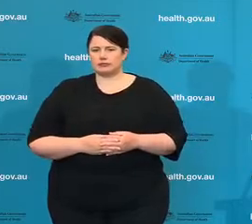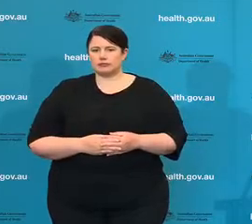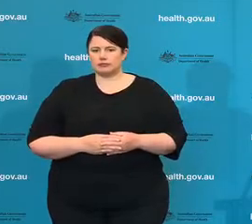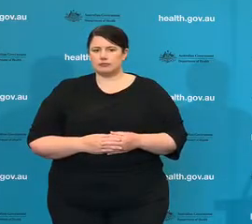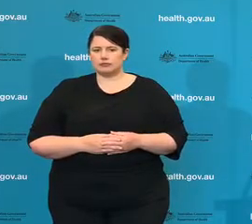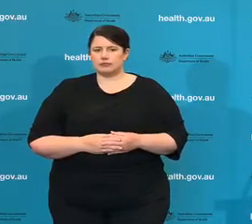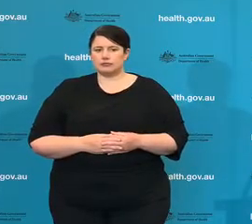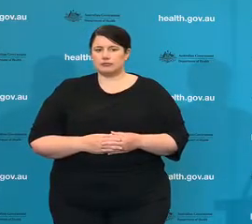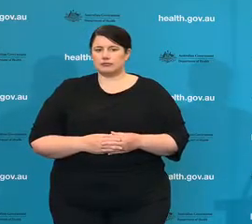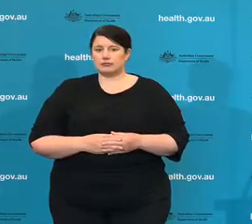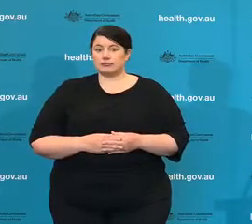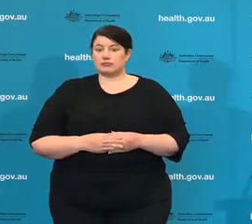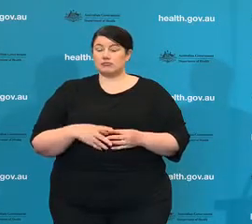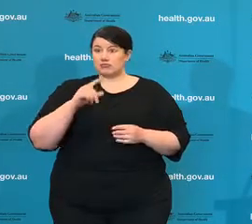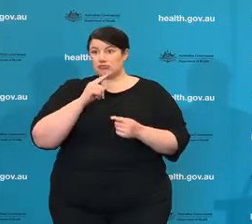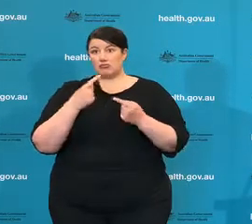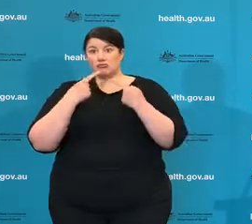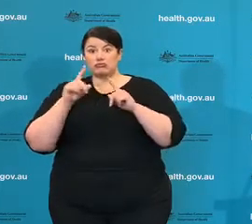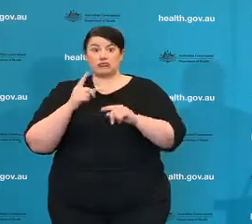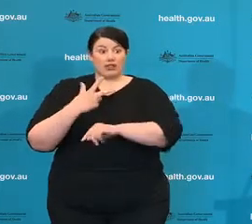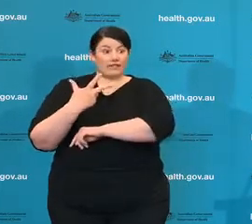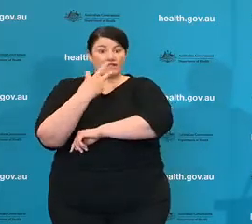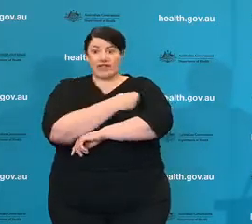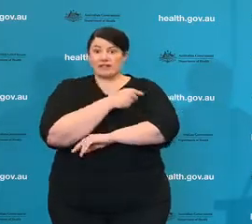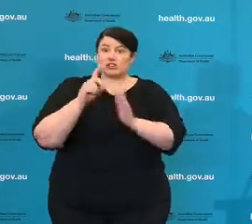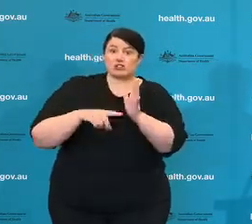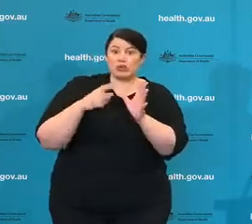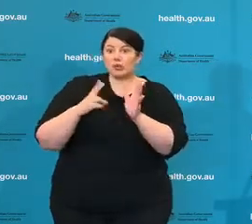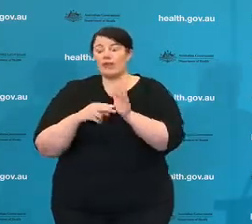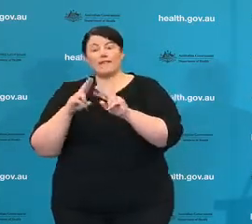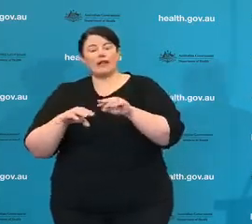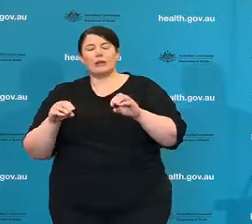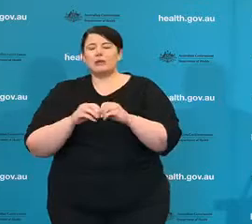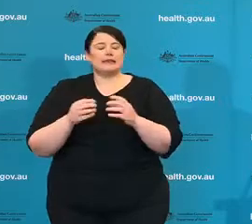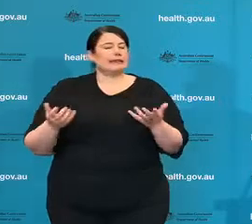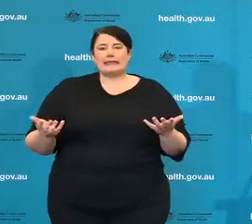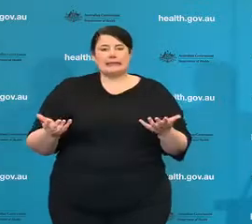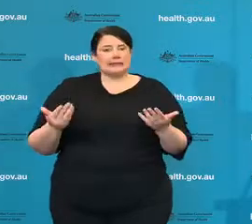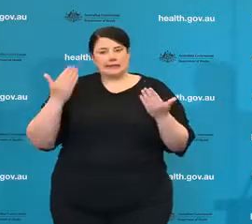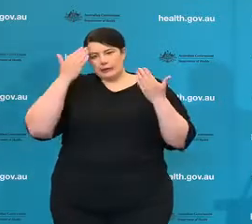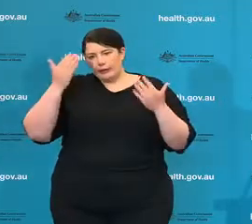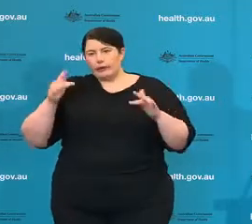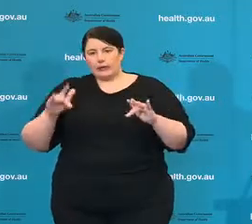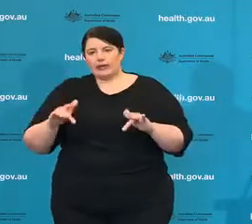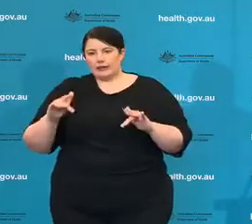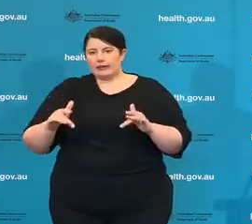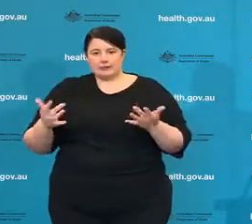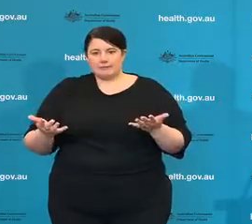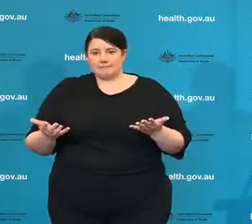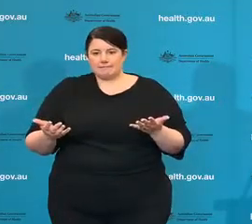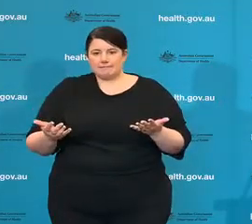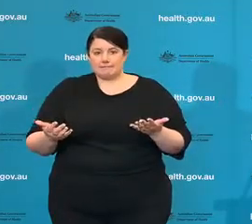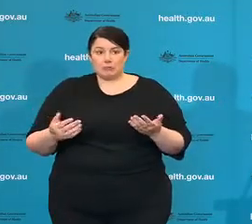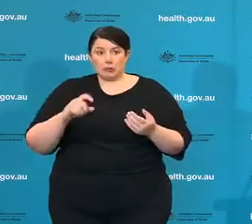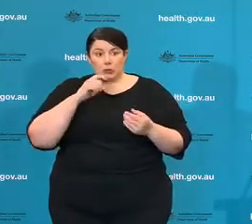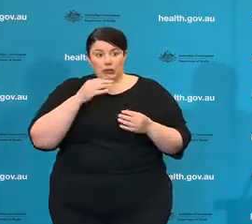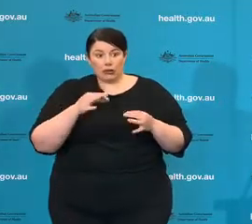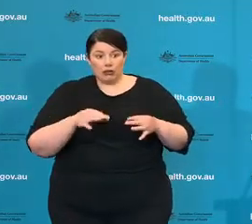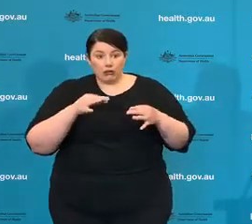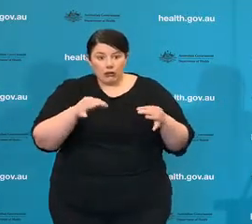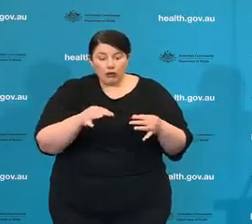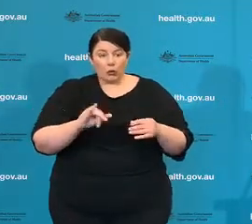No, I don't think we can make any comments at the moment about whether this is likely to delay the phase 3 trials, whether